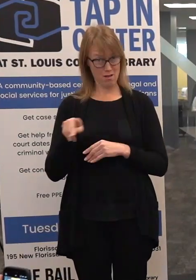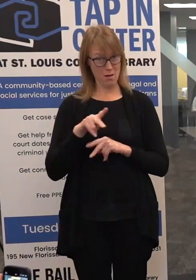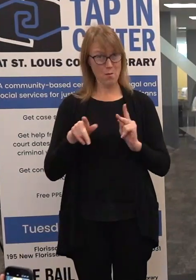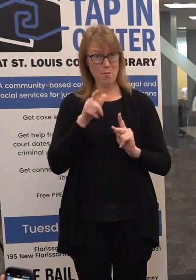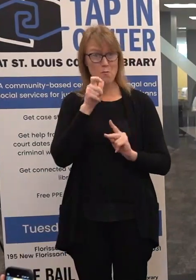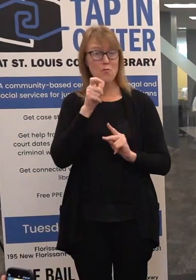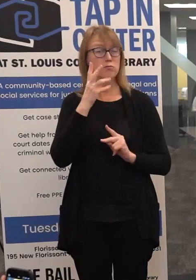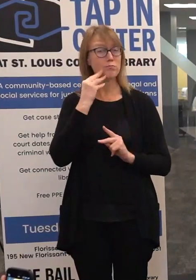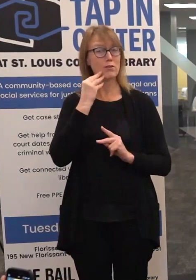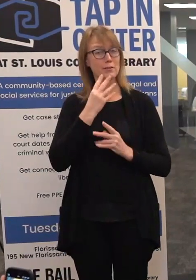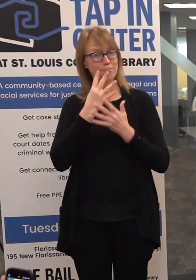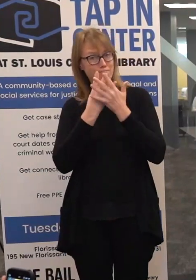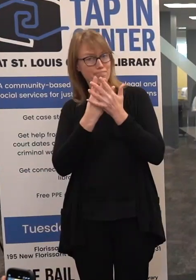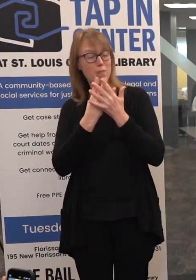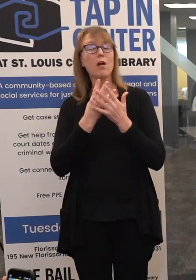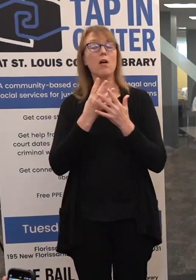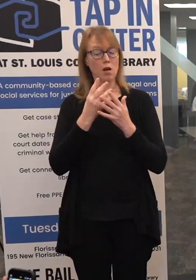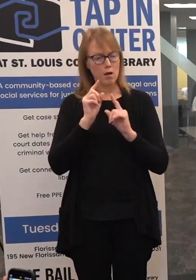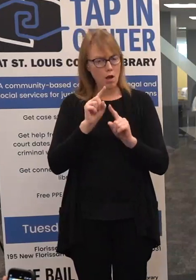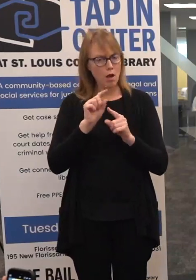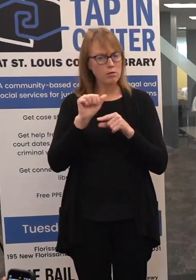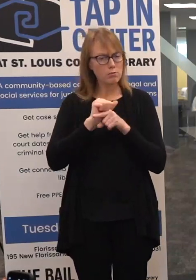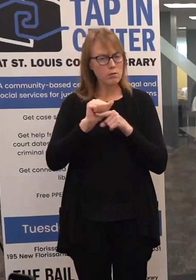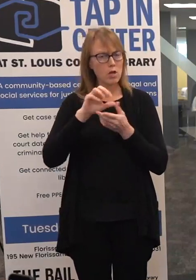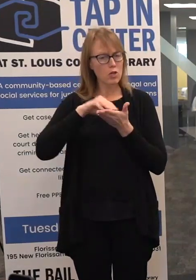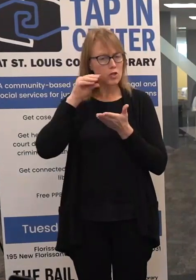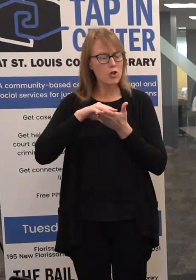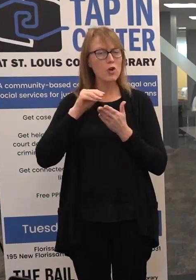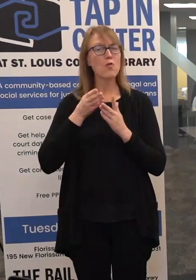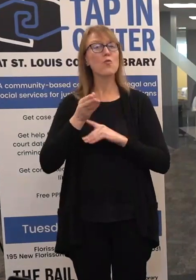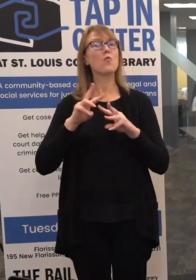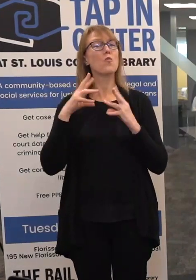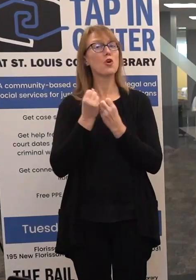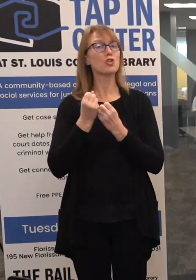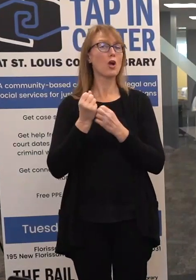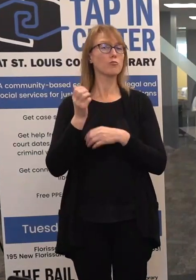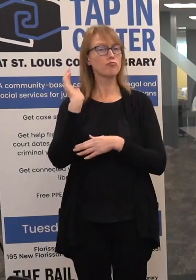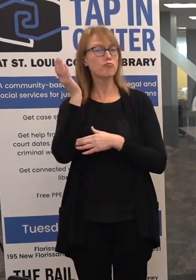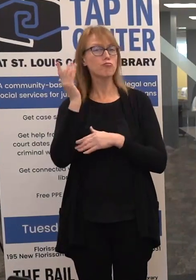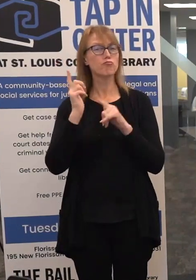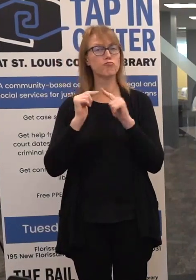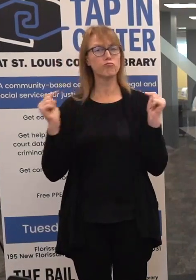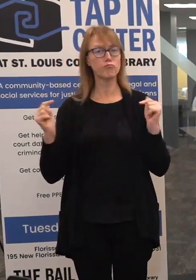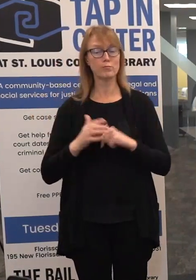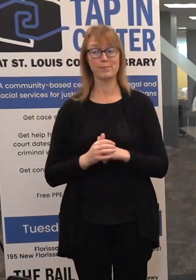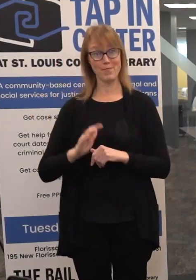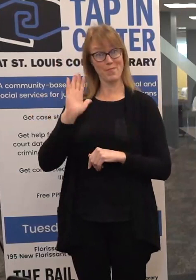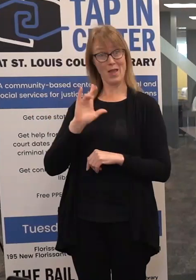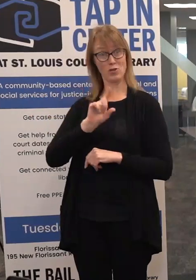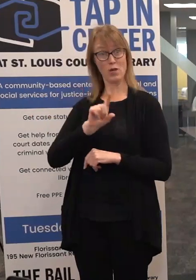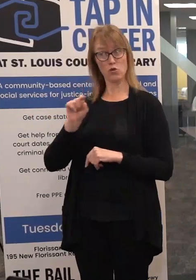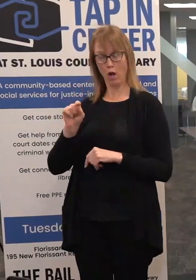will develop skills through expert-led presentations and workshops. When we were asked in 2020 to be part of a